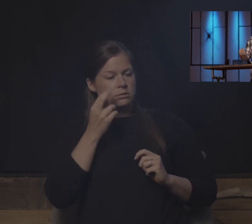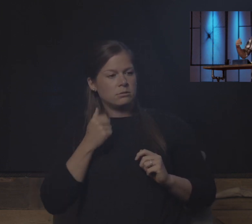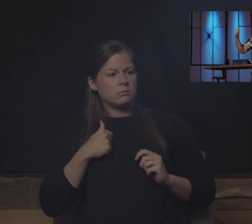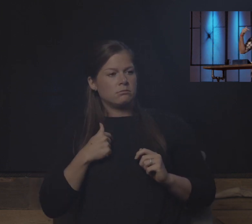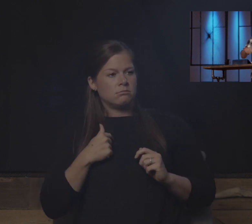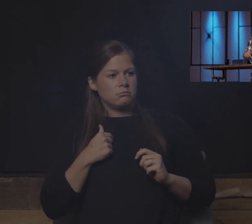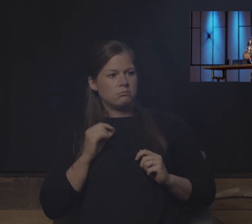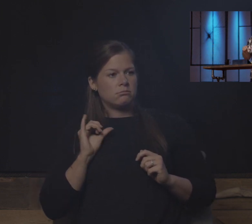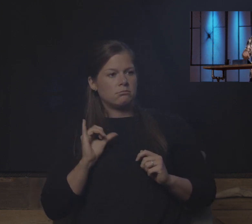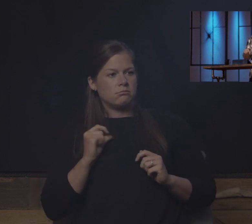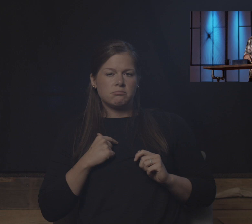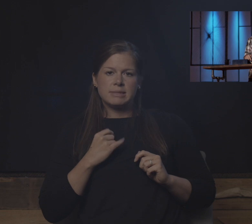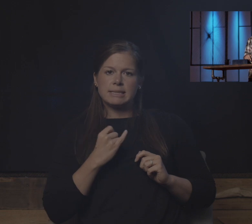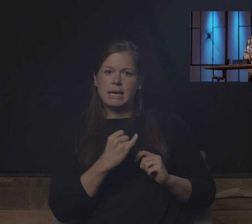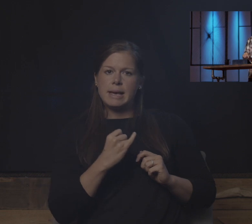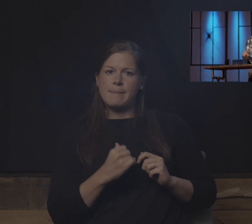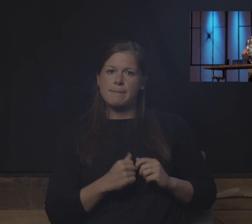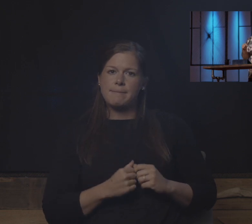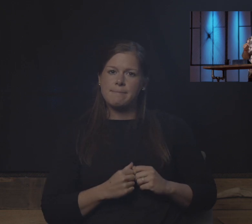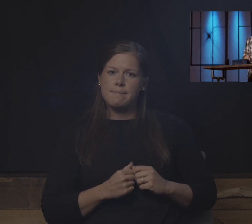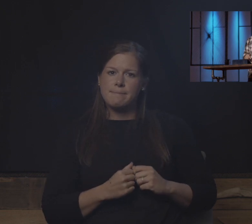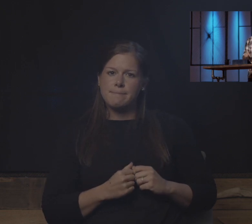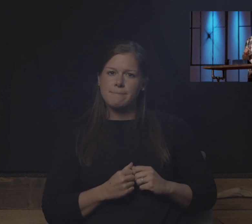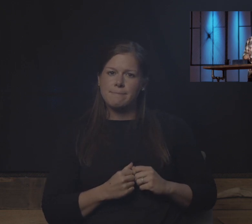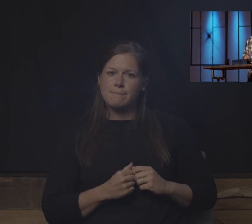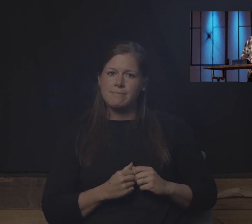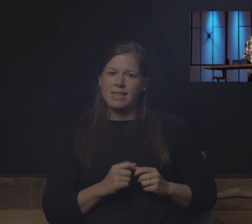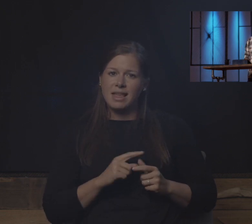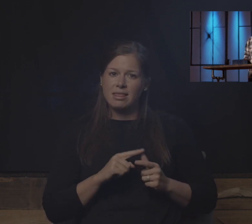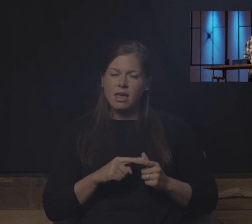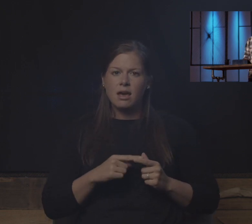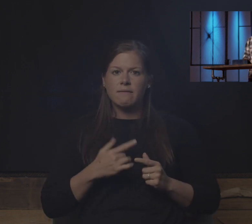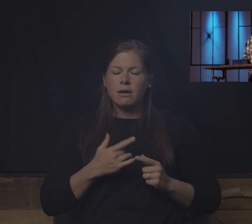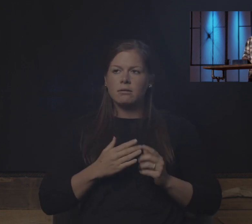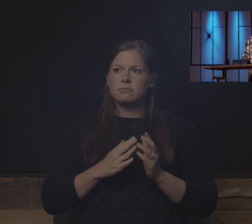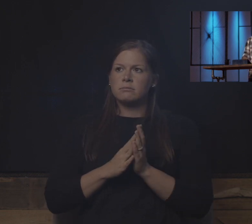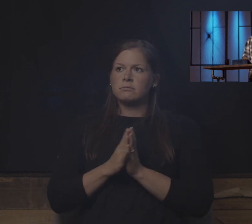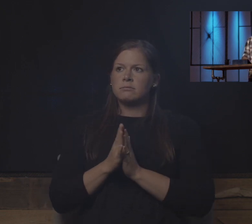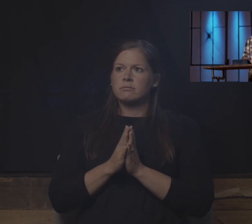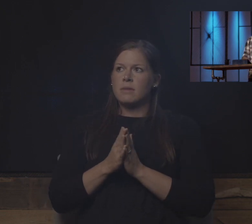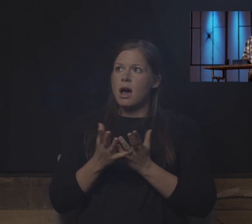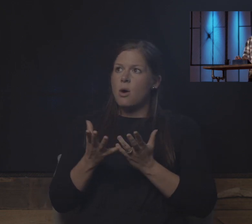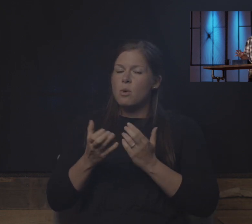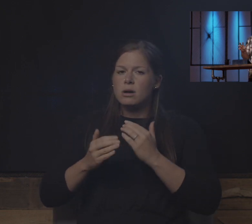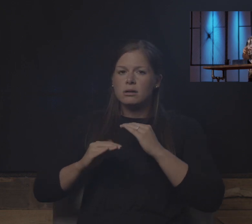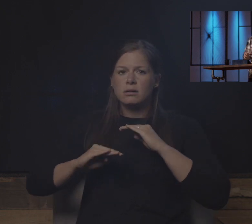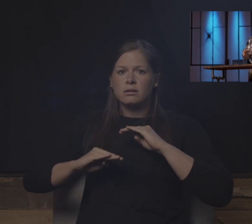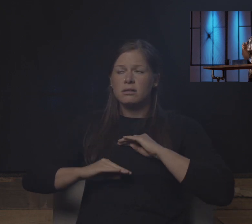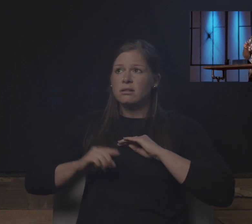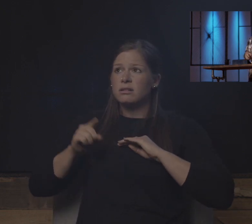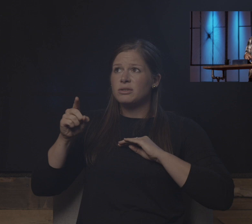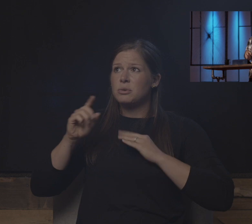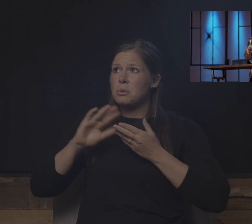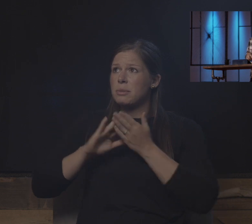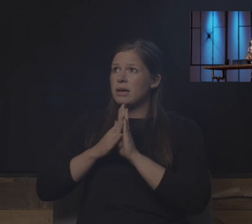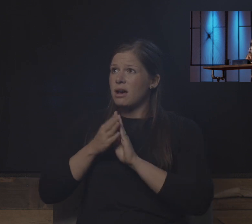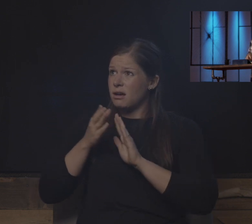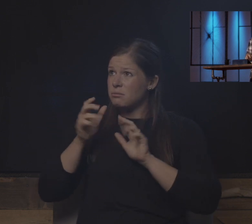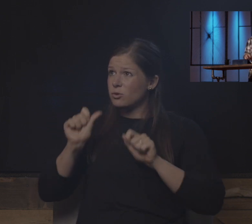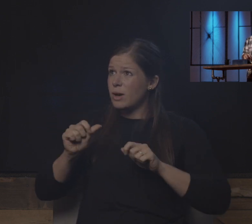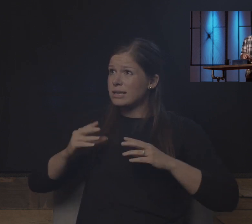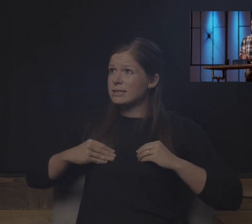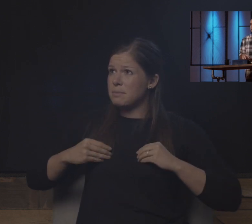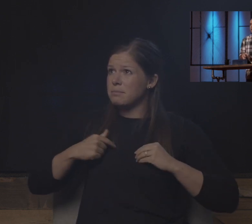to God because your life is marked by that list. This list is not pretty at